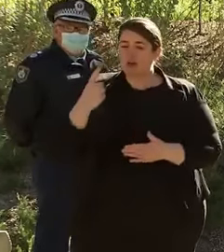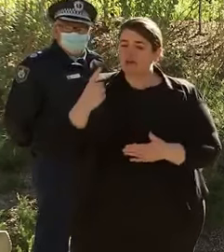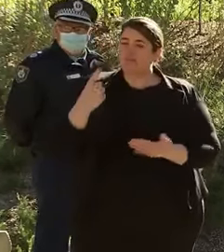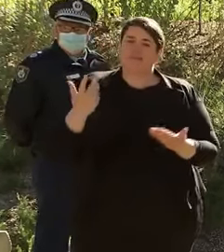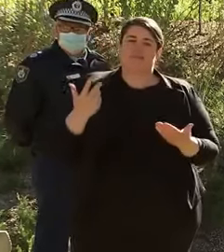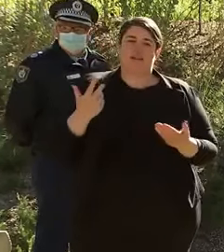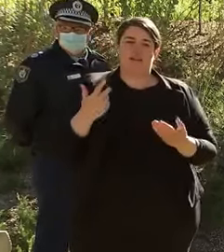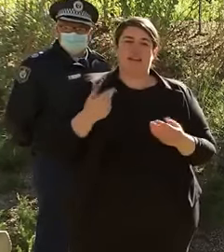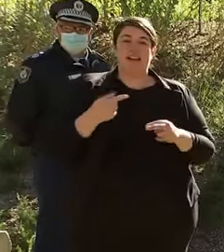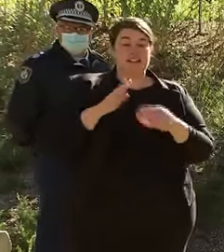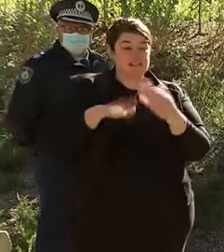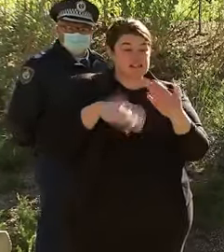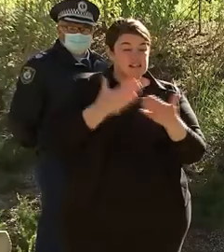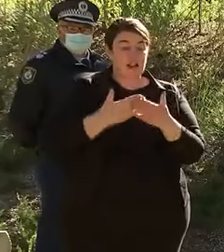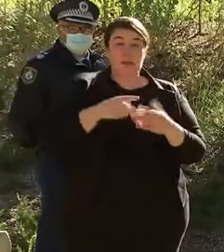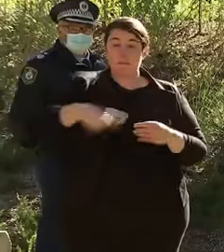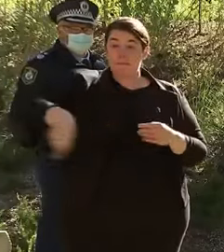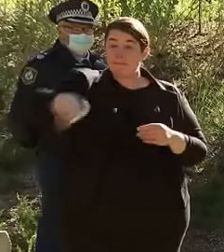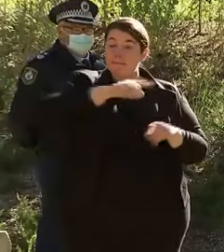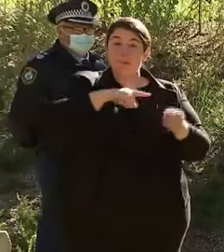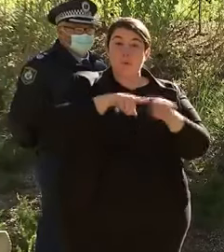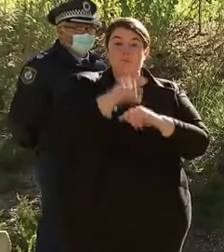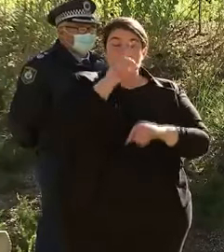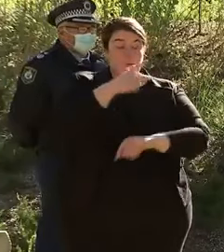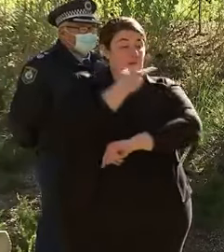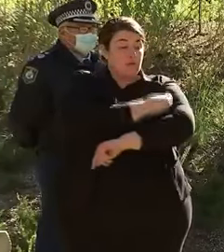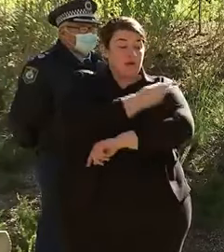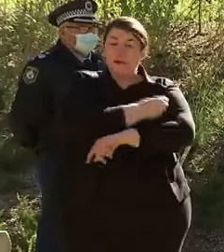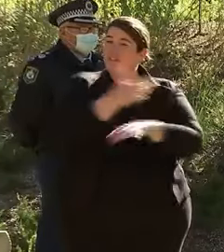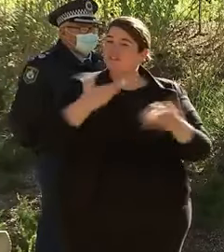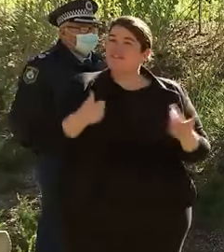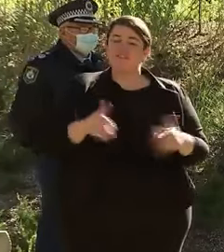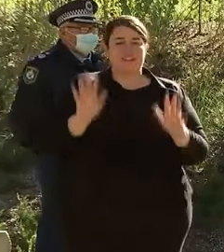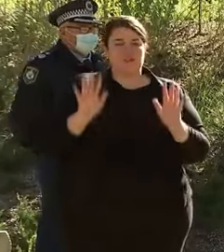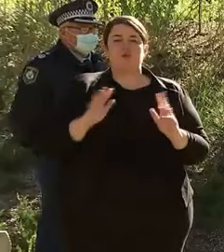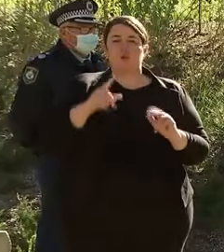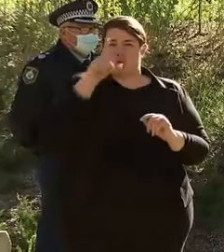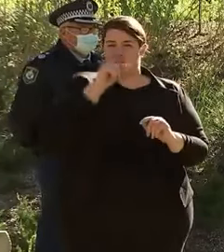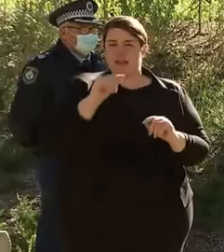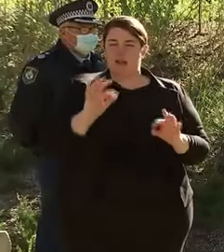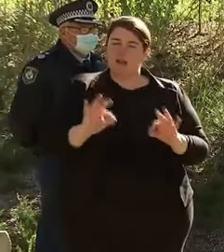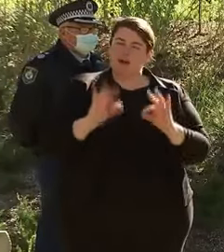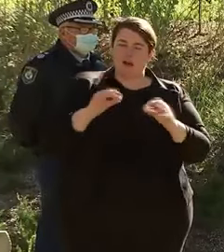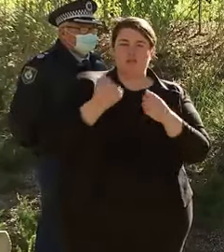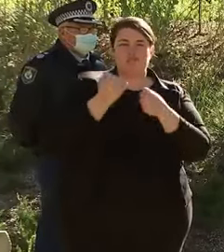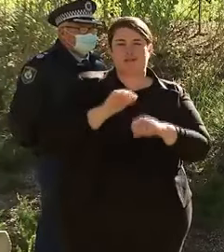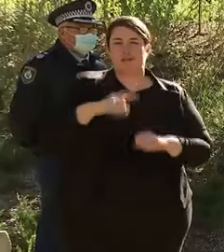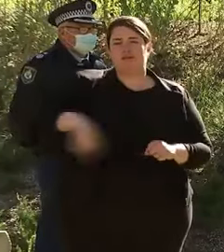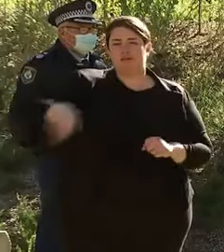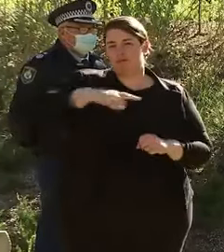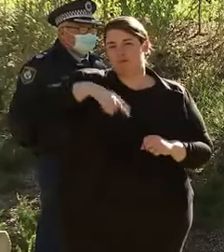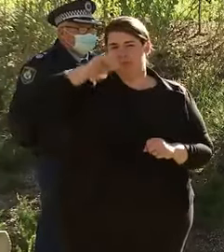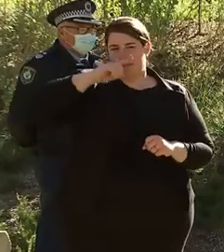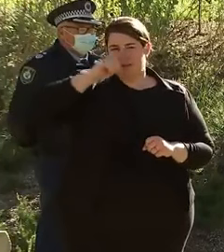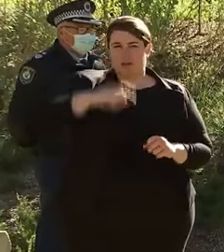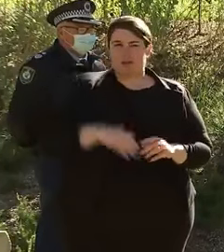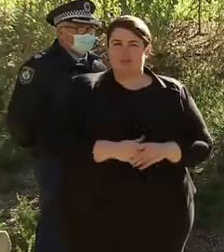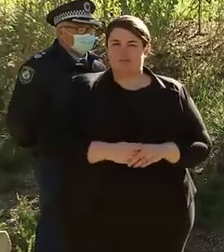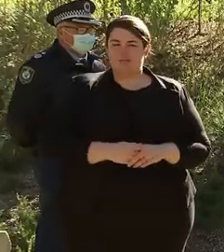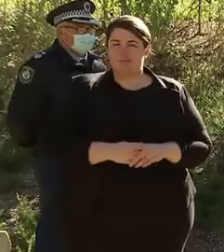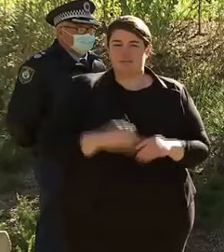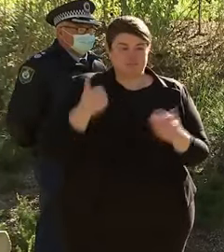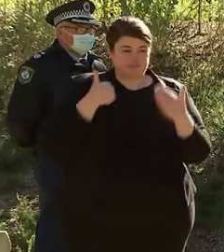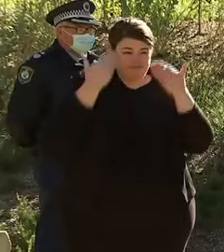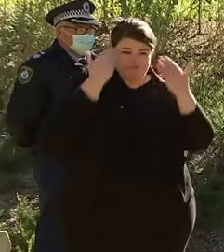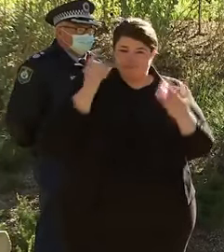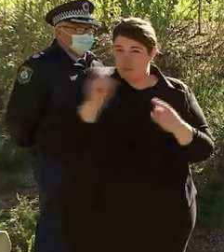not until the vast majority of our population is vaccinated that we will be able to protect our citizens. That's the bottom line. In a pandemic, we don't